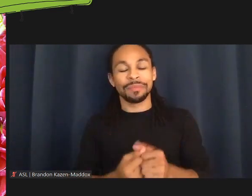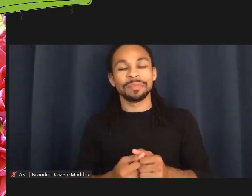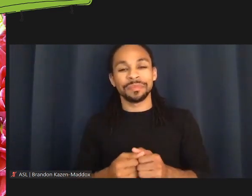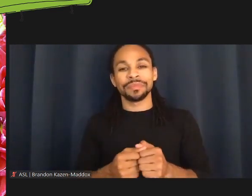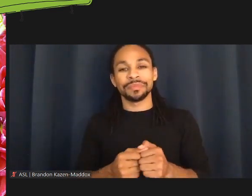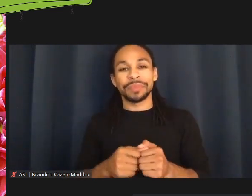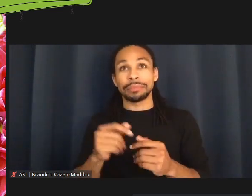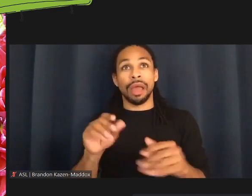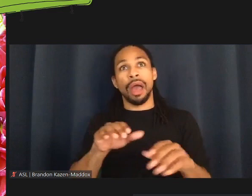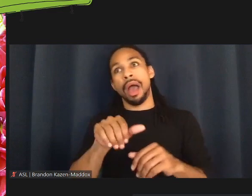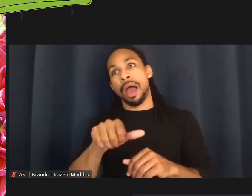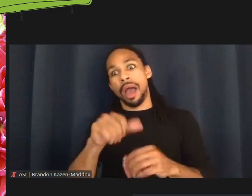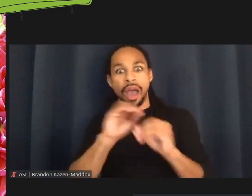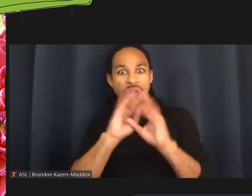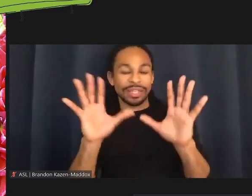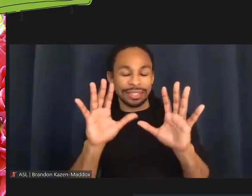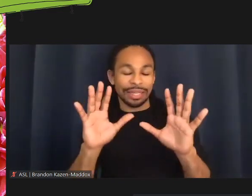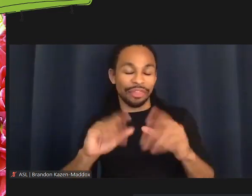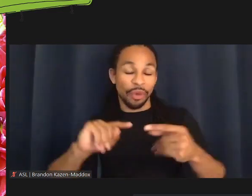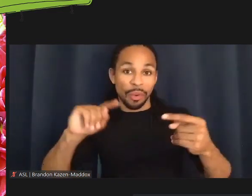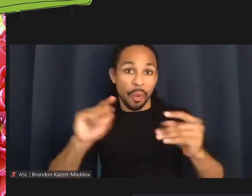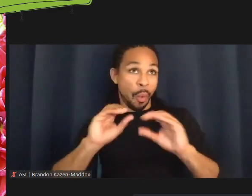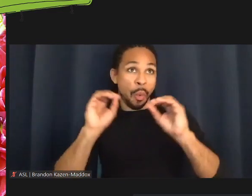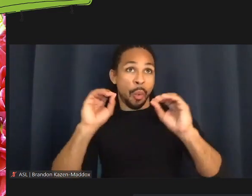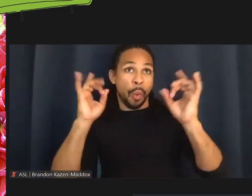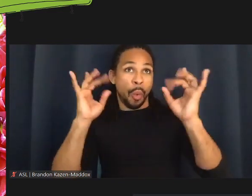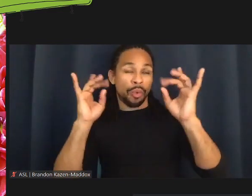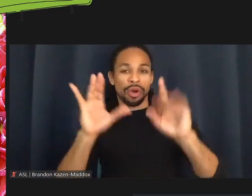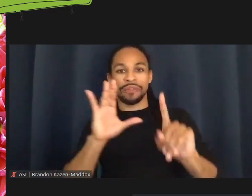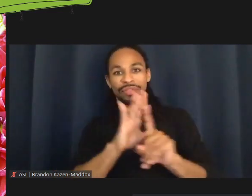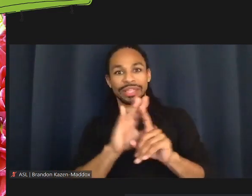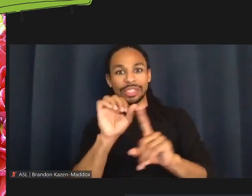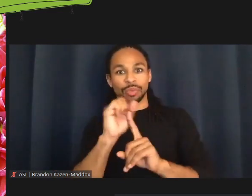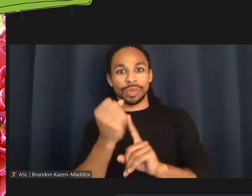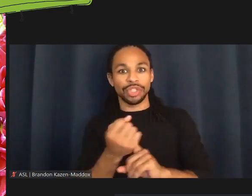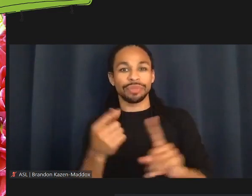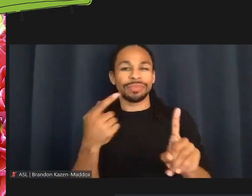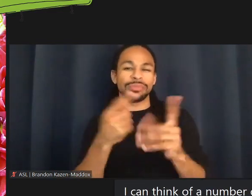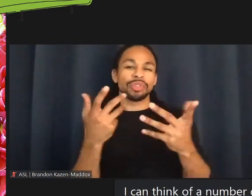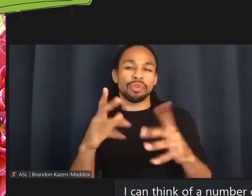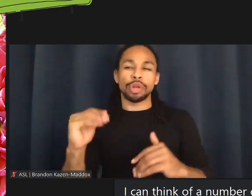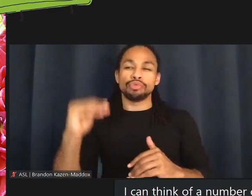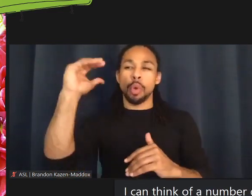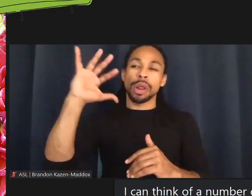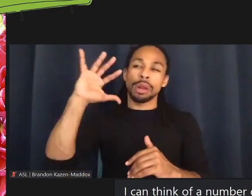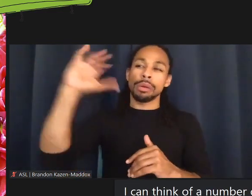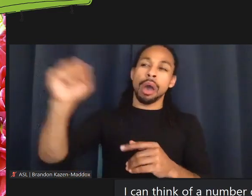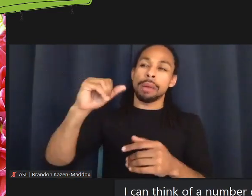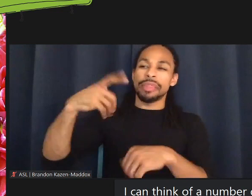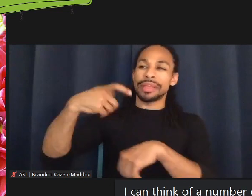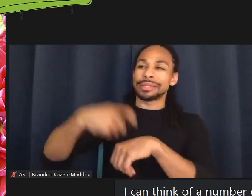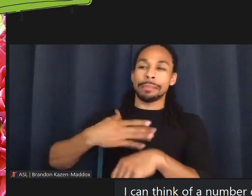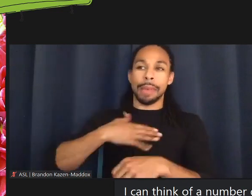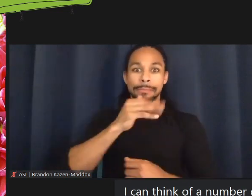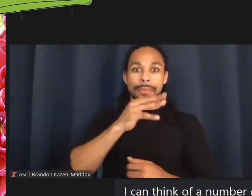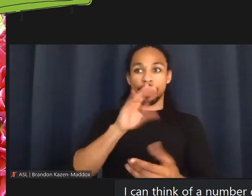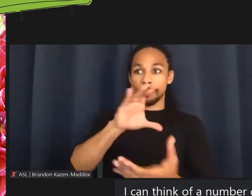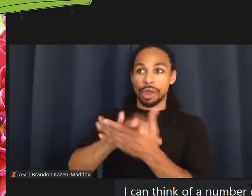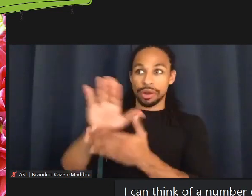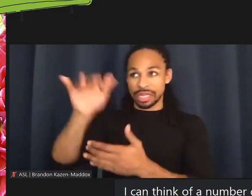situation. Because we weren't close, he already grown and gone by the time my mother married his father, or maybe because it's too close to